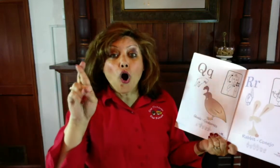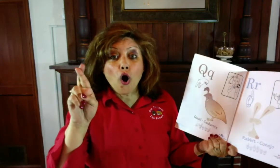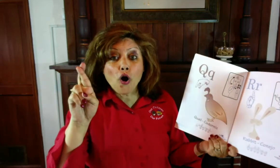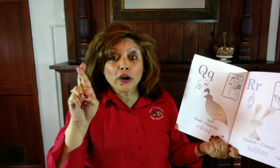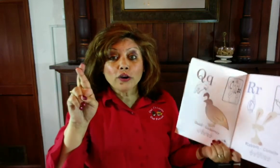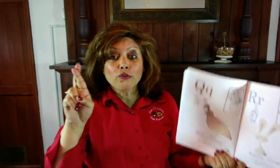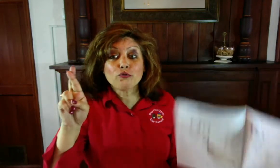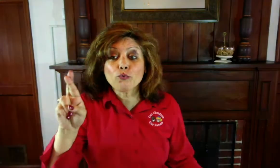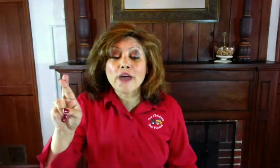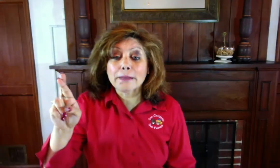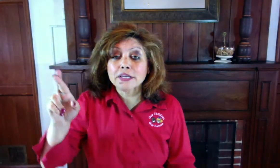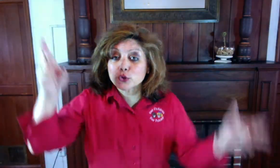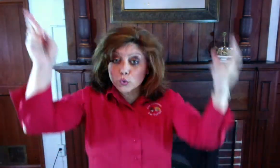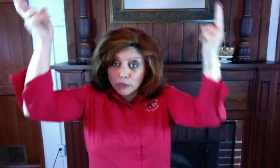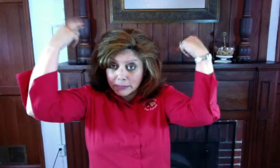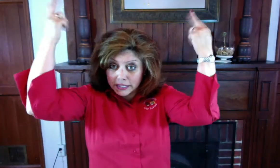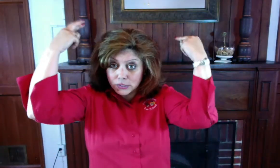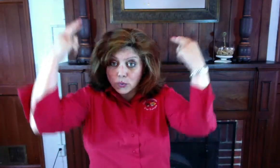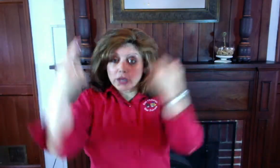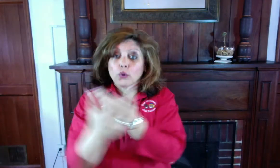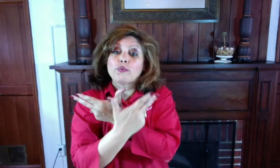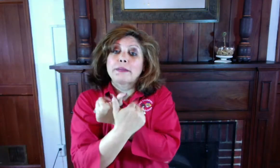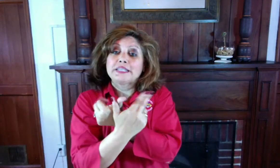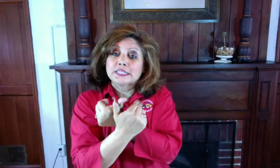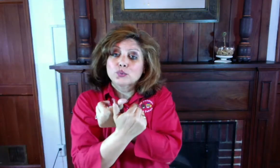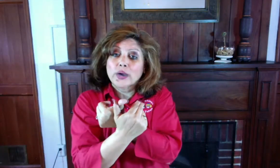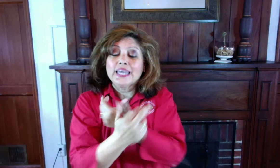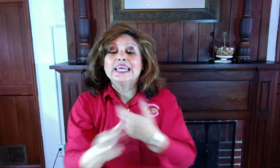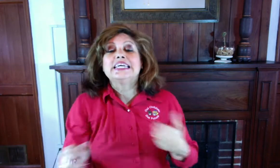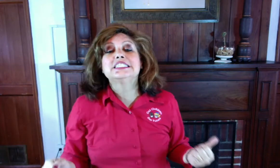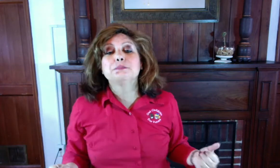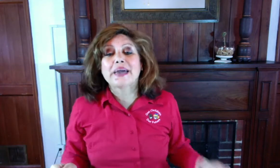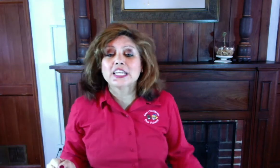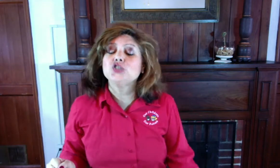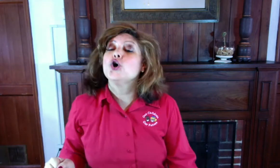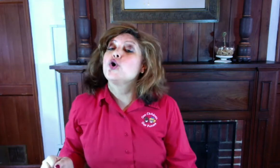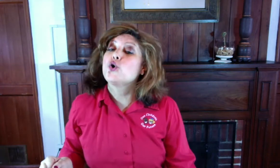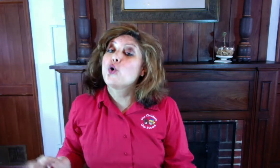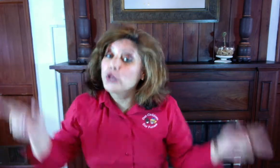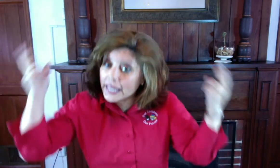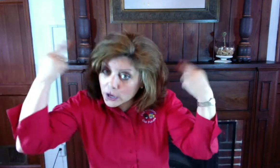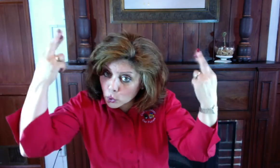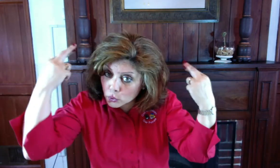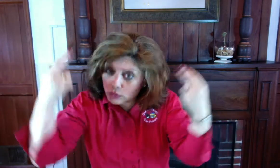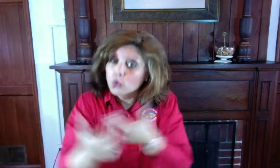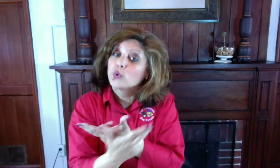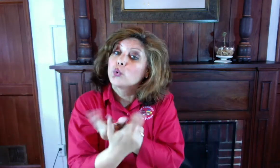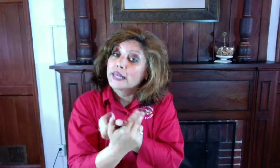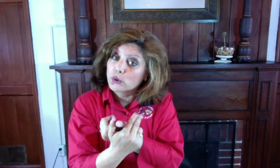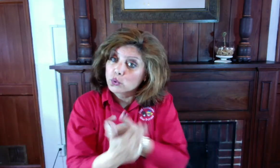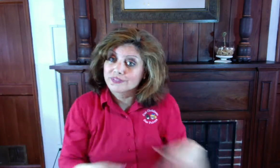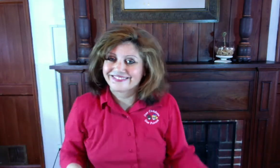R for rabbit, you could do rabbit this way or rabbit this way. In Spanish, conejo, conejo.